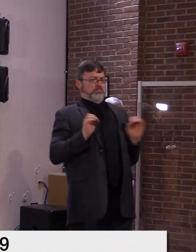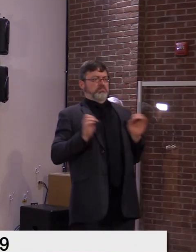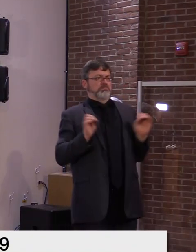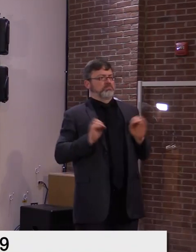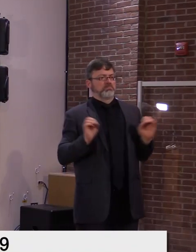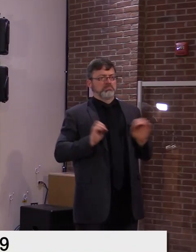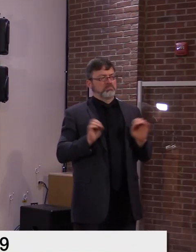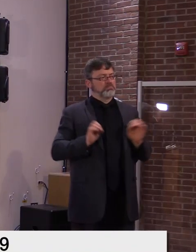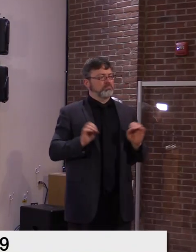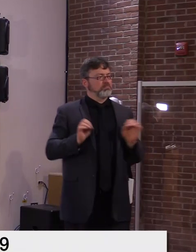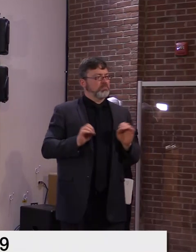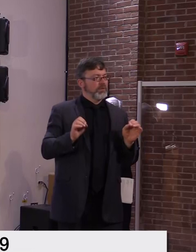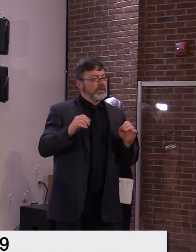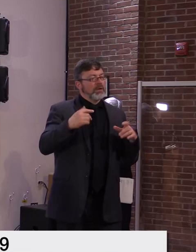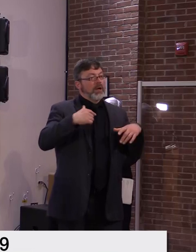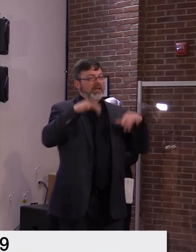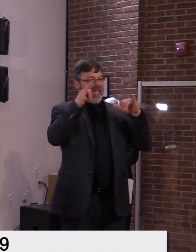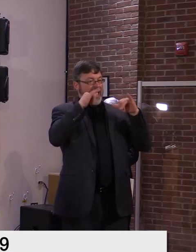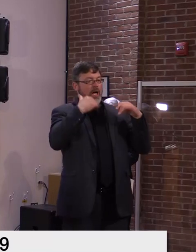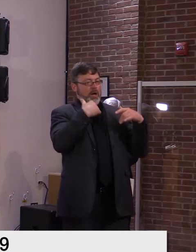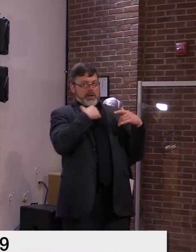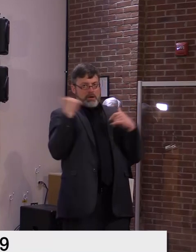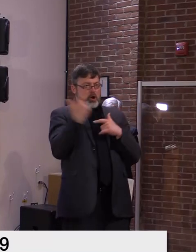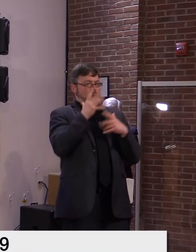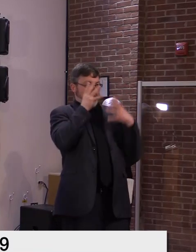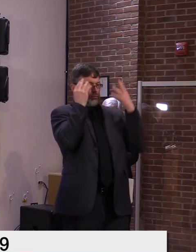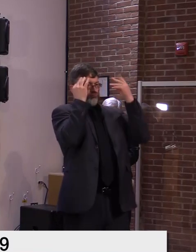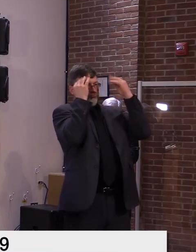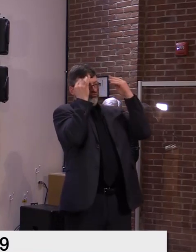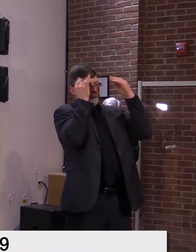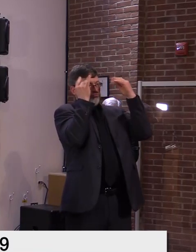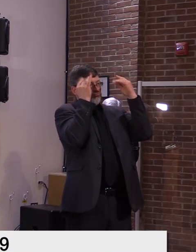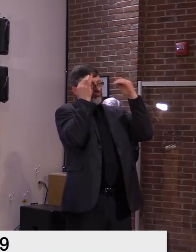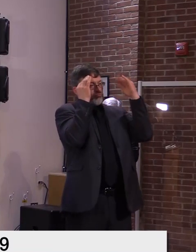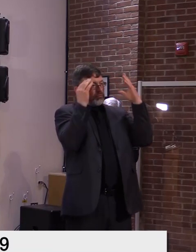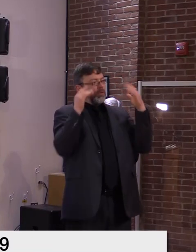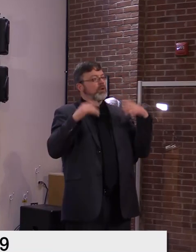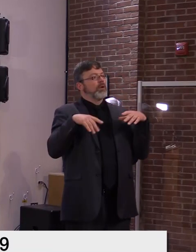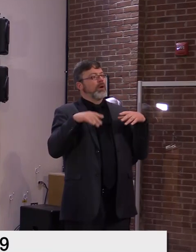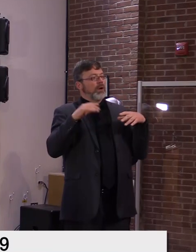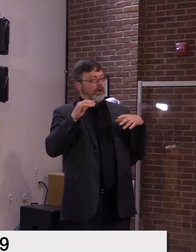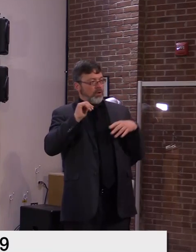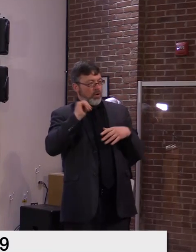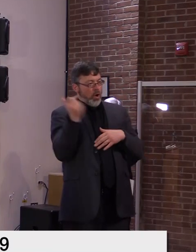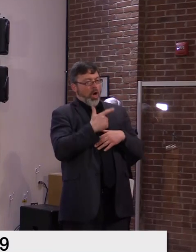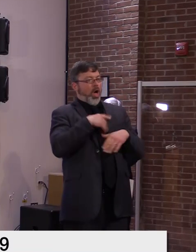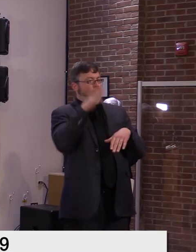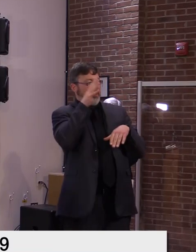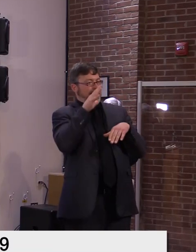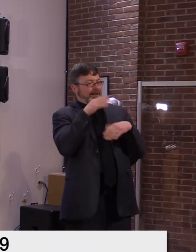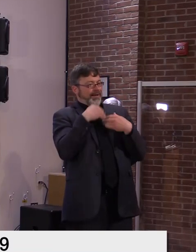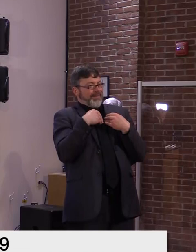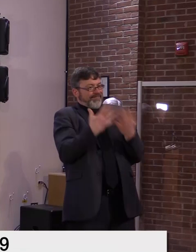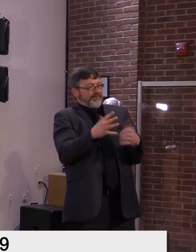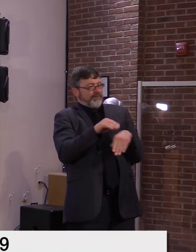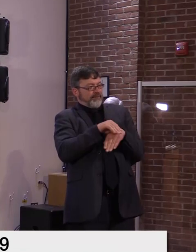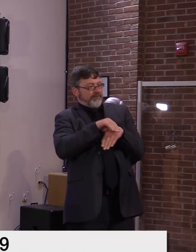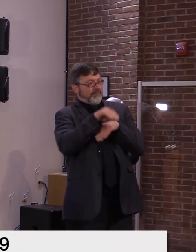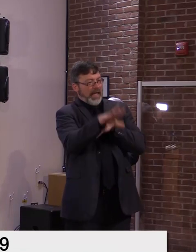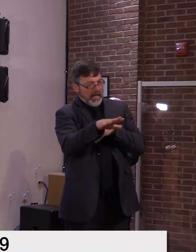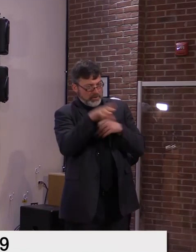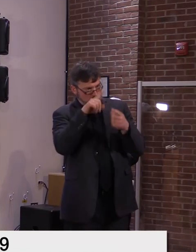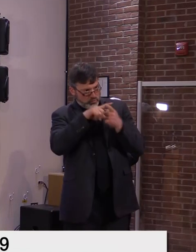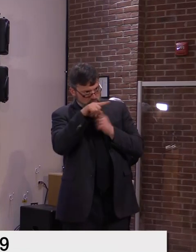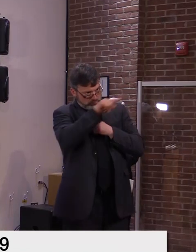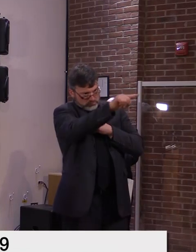we will be contemplating this and giving our advice to these colleges and universities in Vermont, as